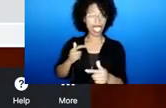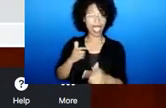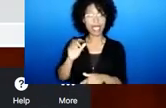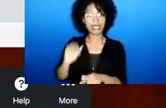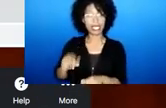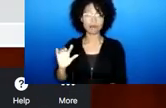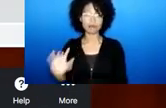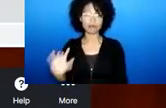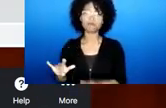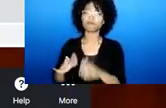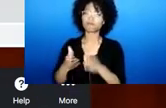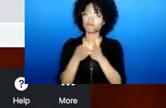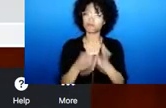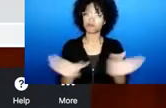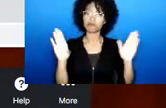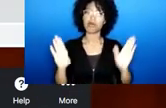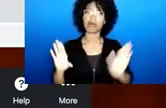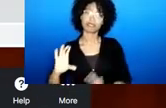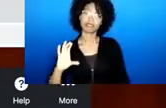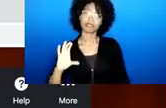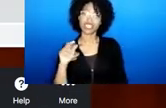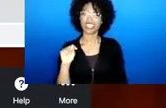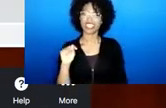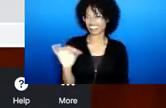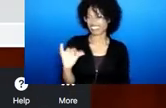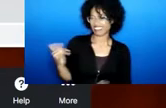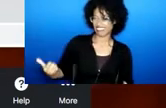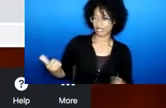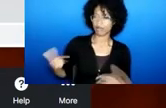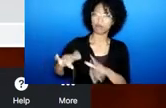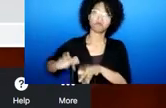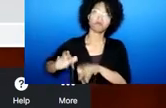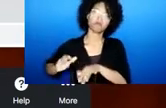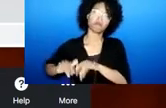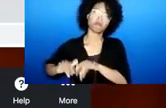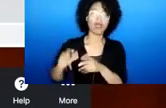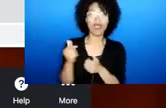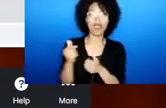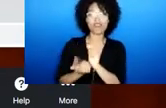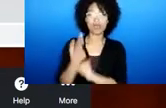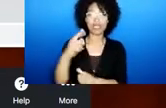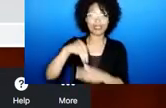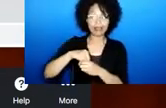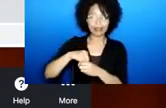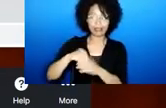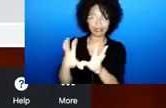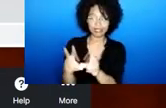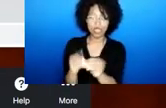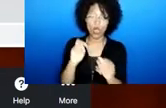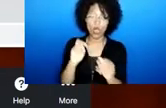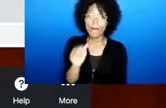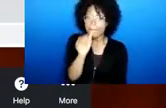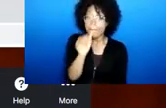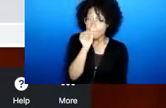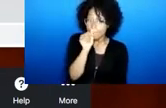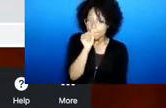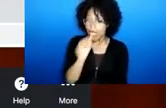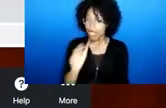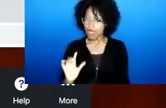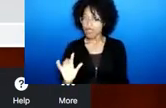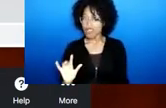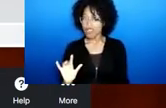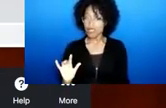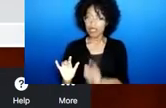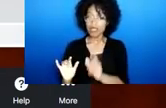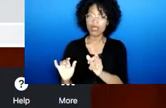the public chat, which is everyone included in that session. Or if you click on the private tab in the panel on the